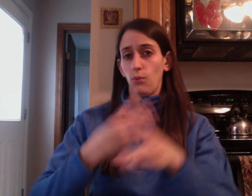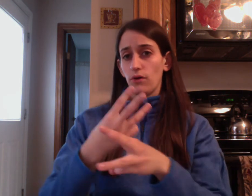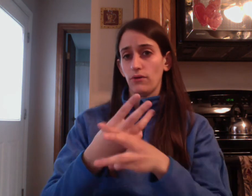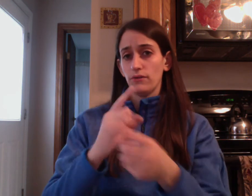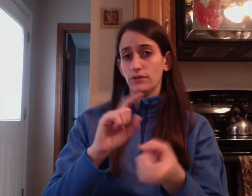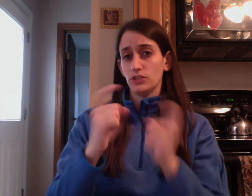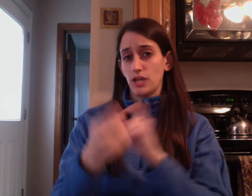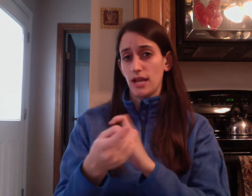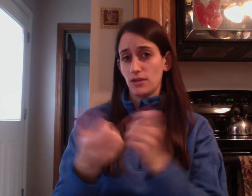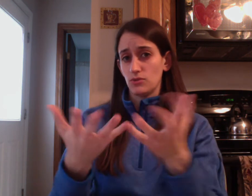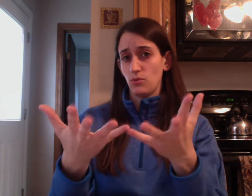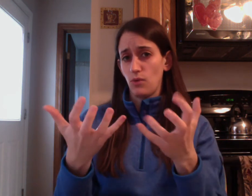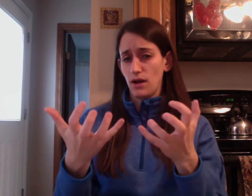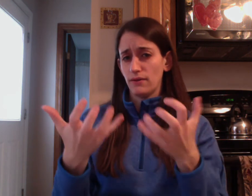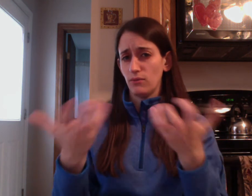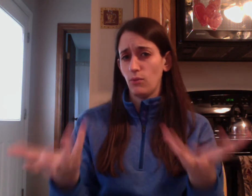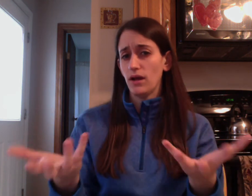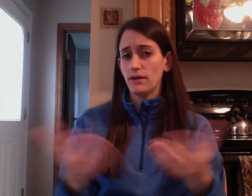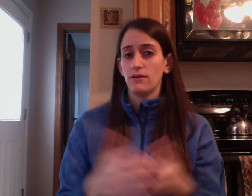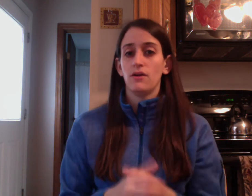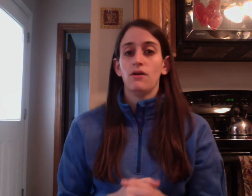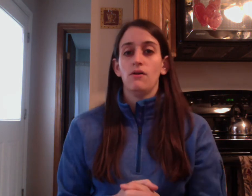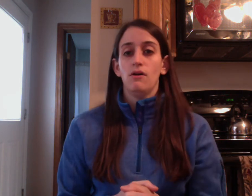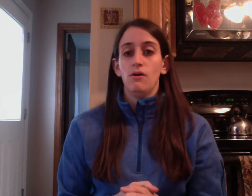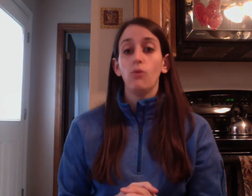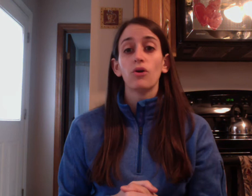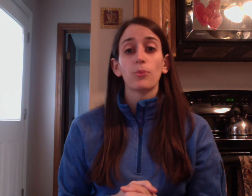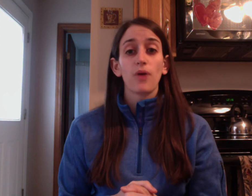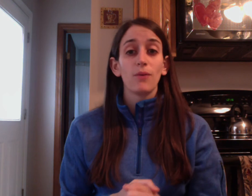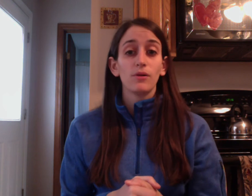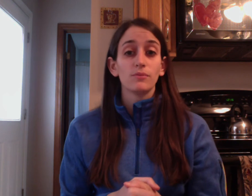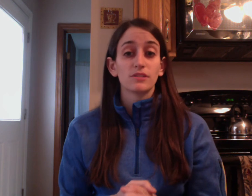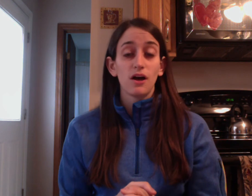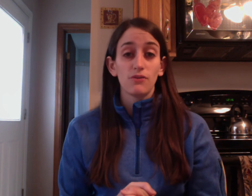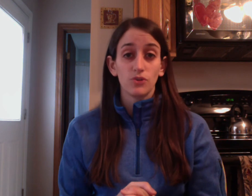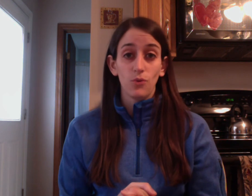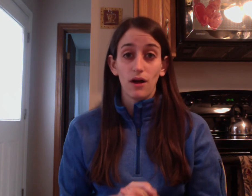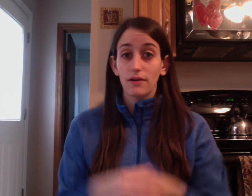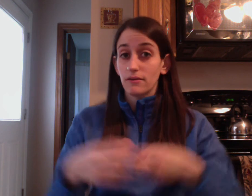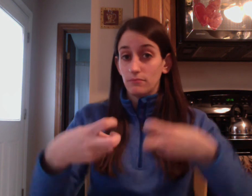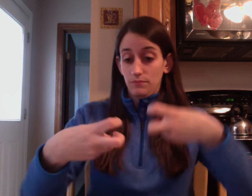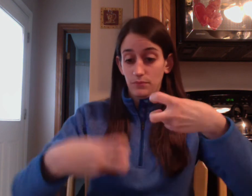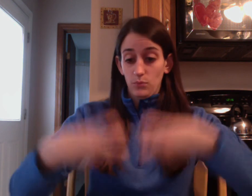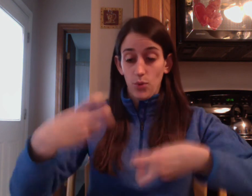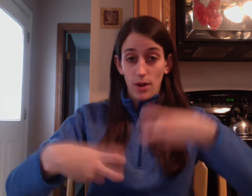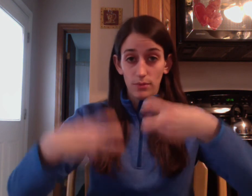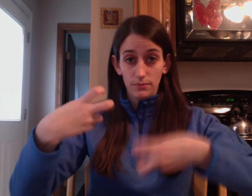World, change, want, what? Or problem, solve, you want. Problem,